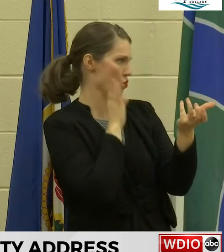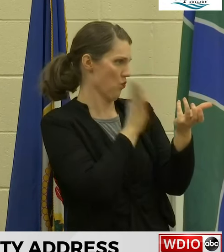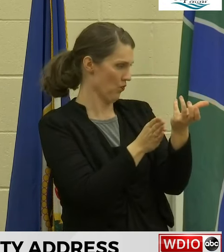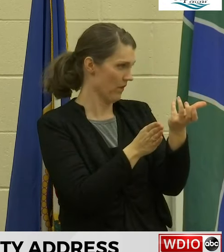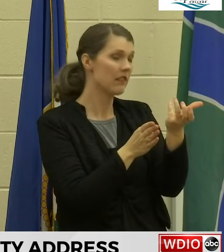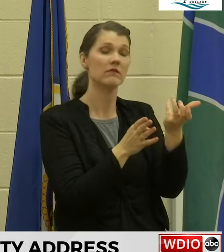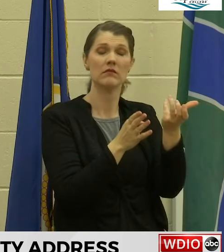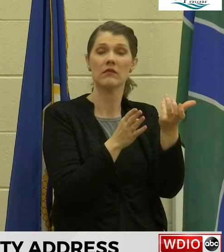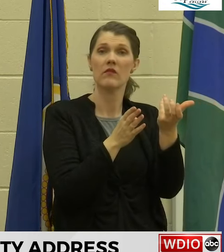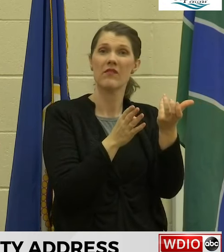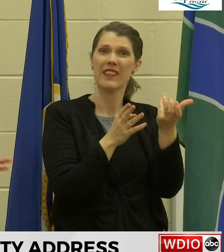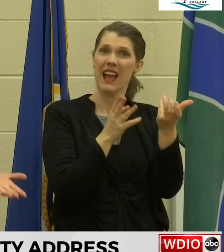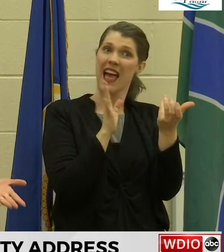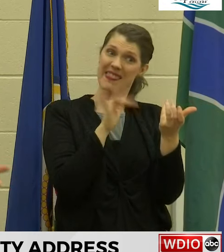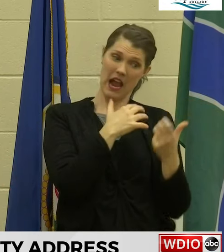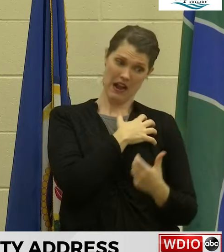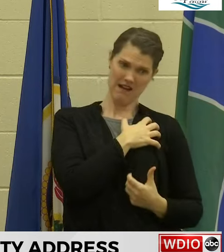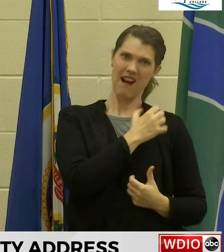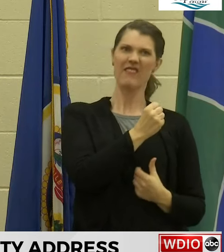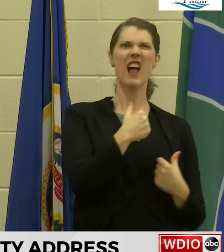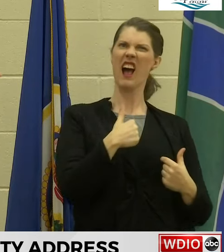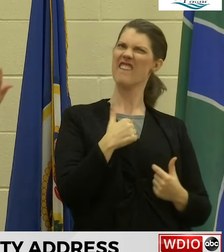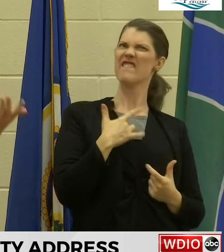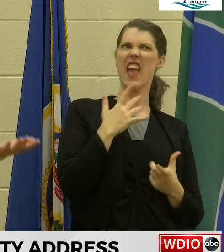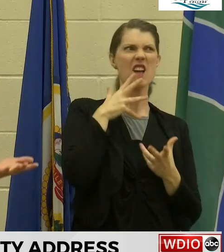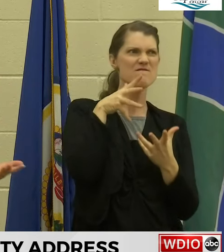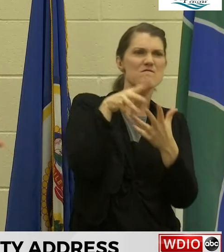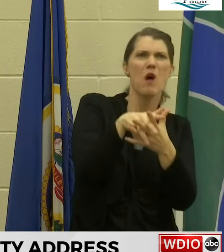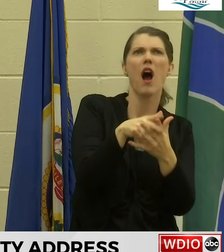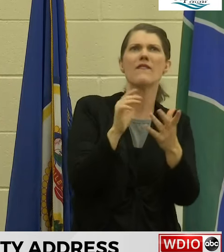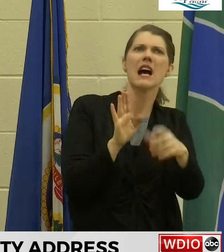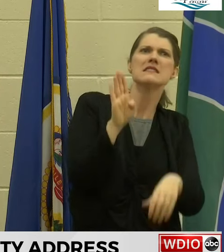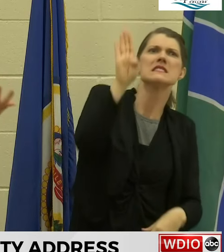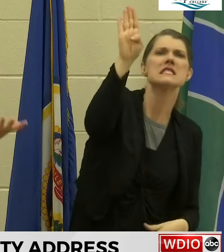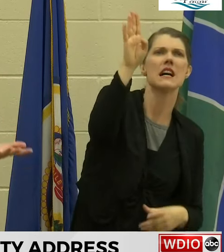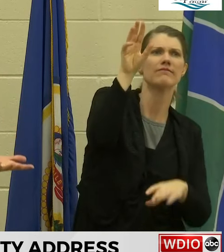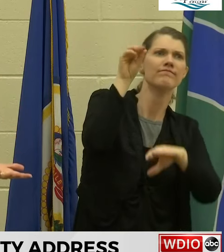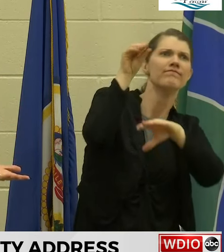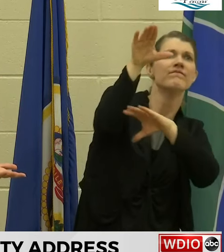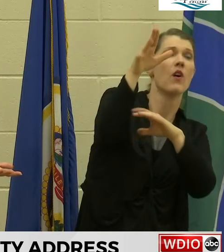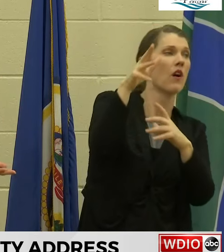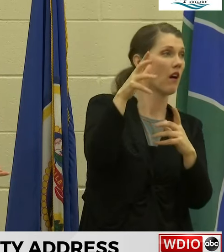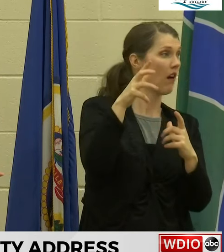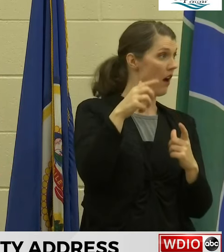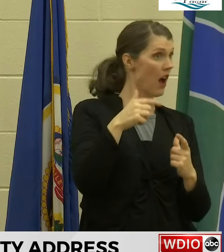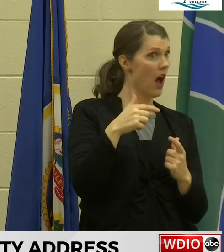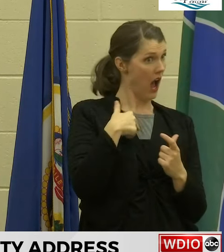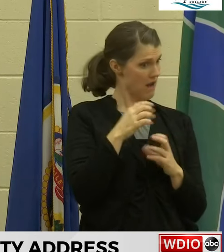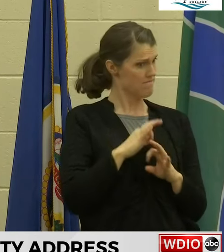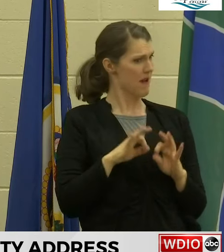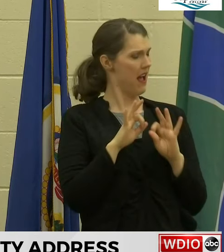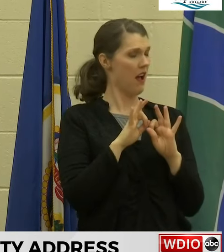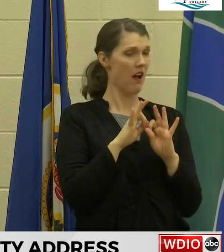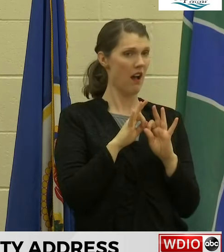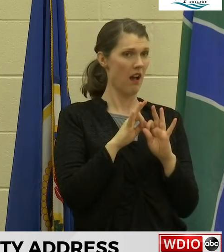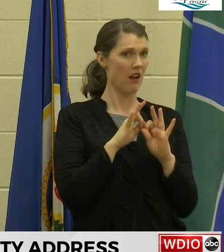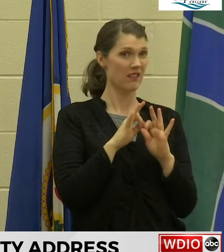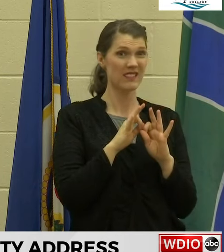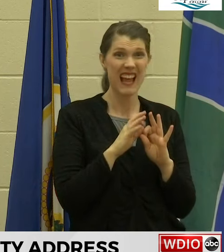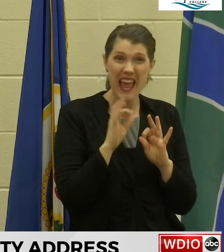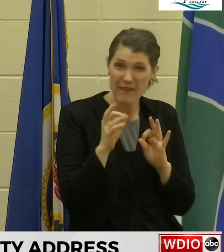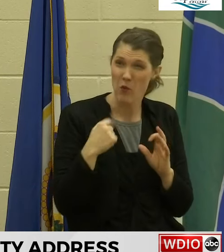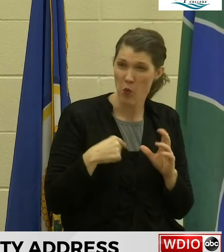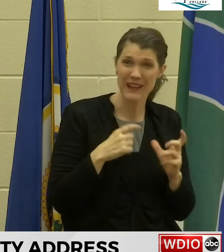Ultimately, it is that confidence that I belong, that you are welcome, that your voice matters, that will make or